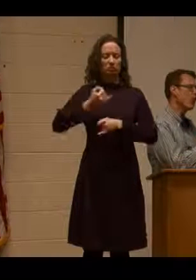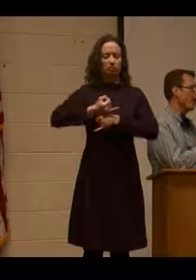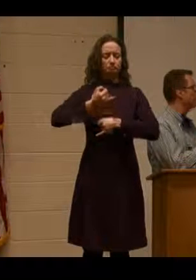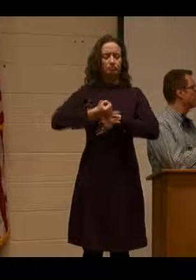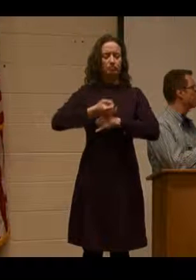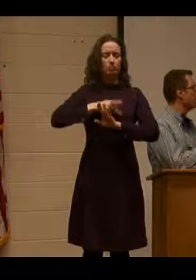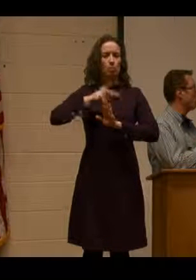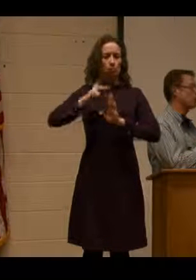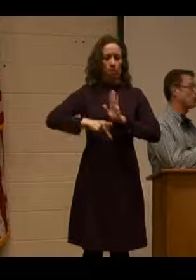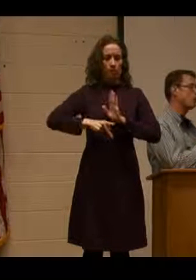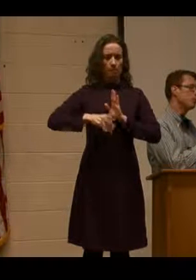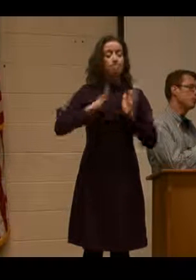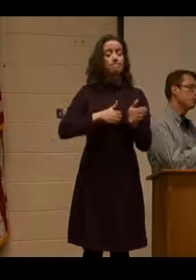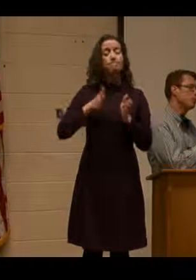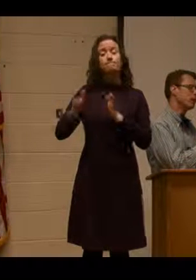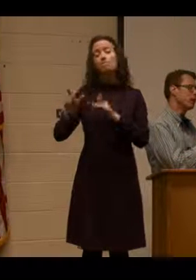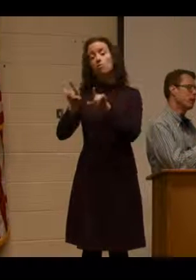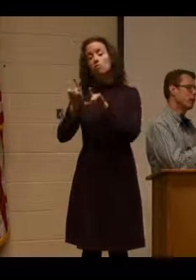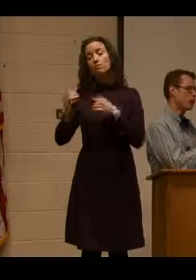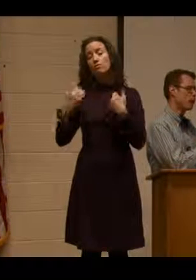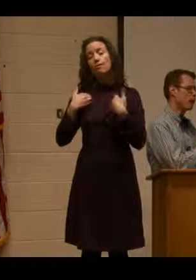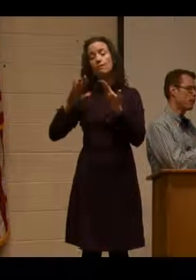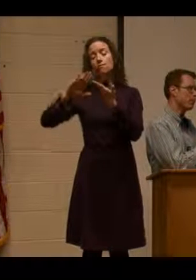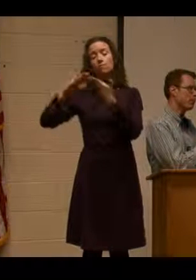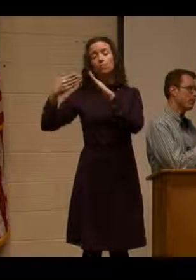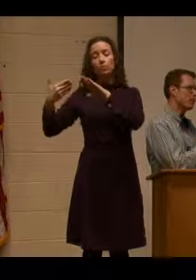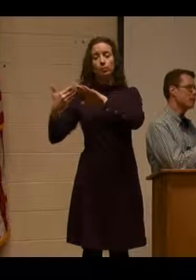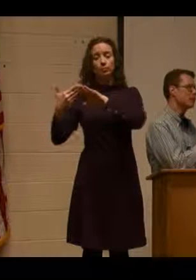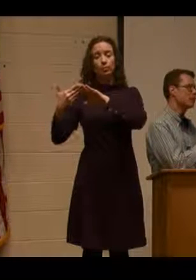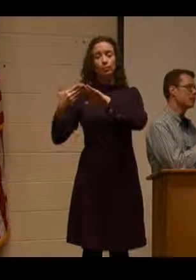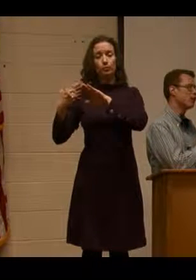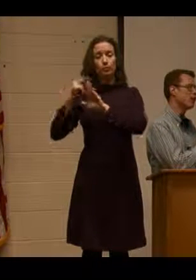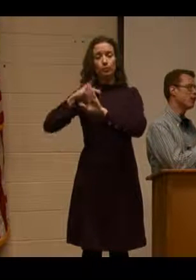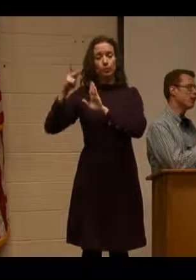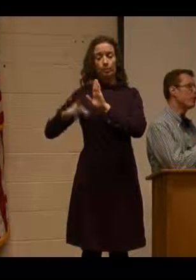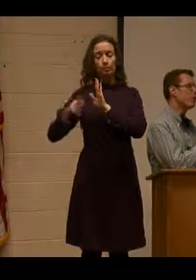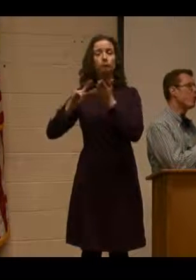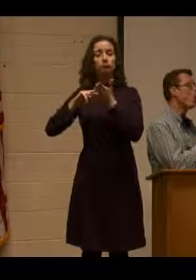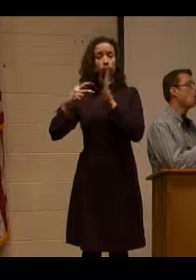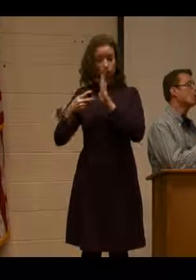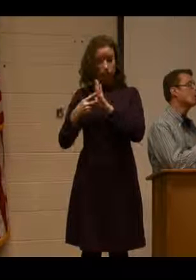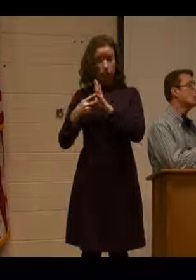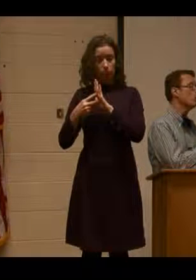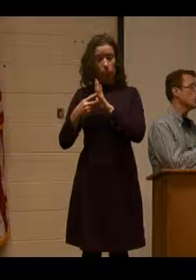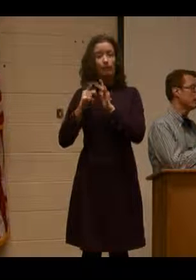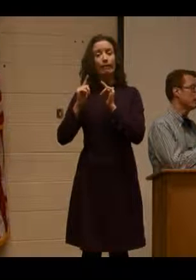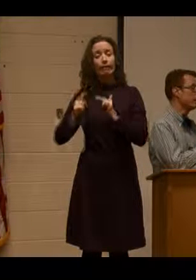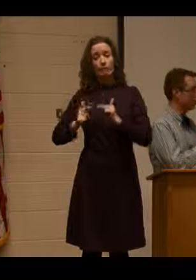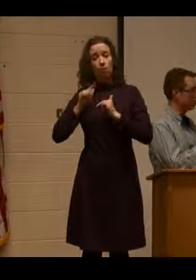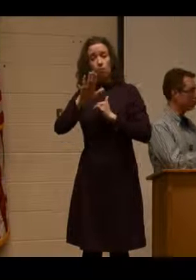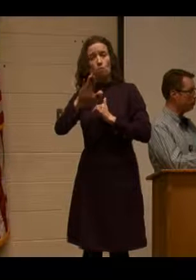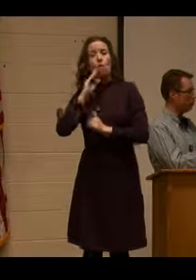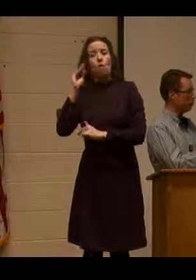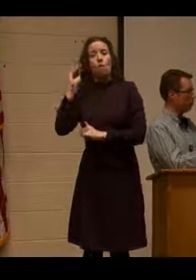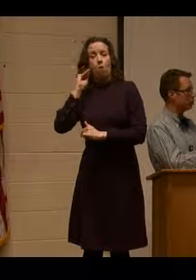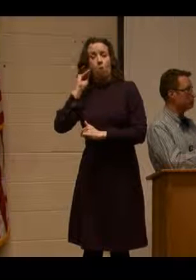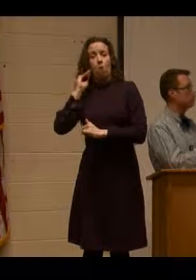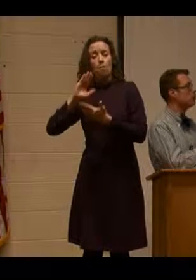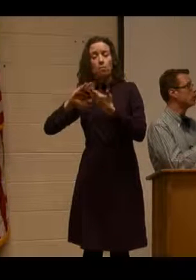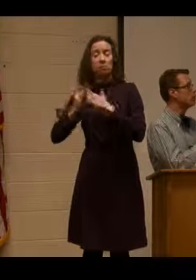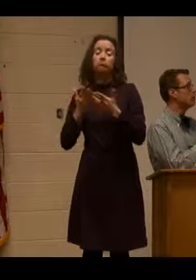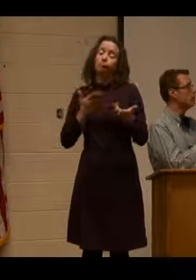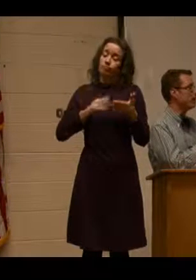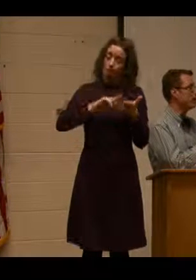community program, which means that you live in your home community. That could be Colorado Springs, but it could be Denver, it could be